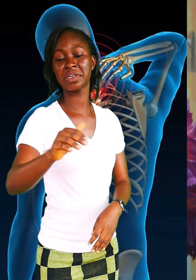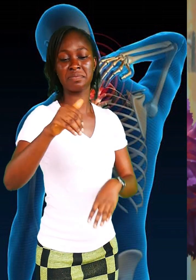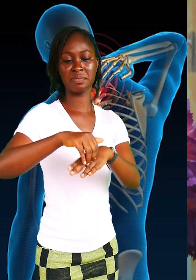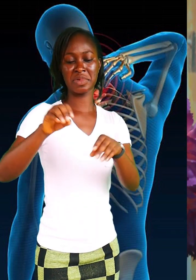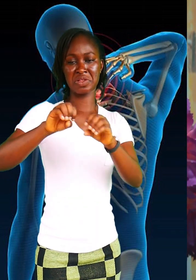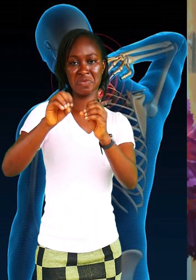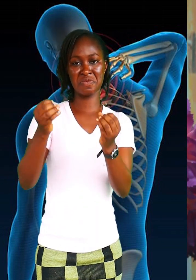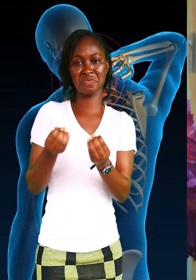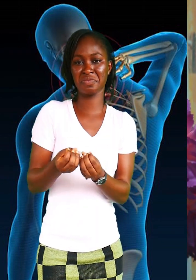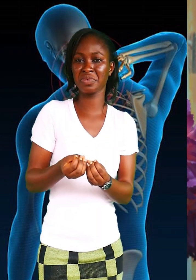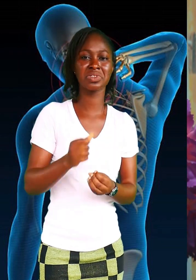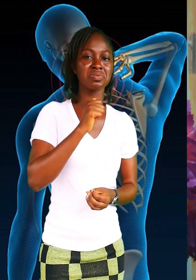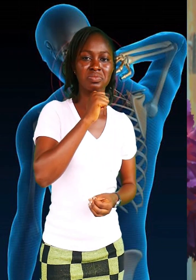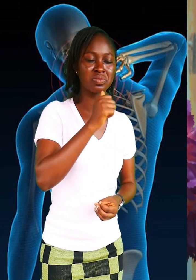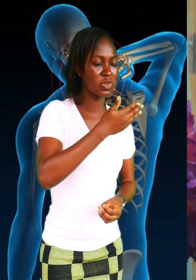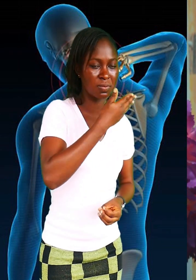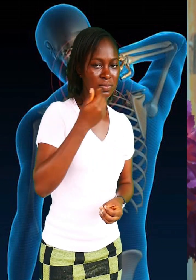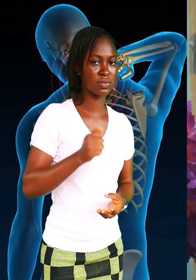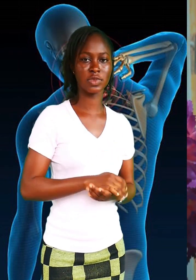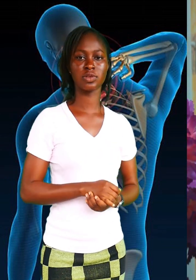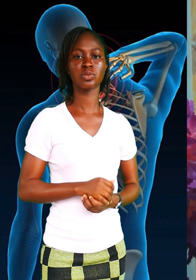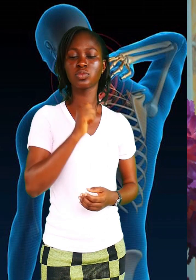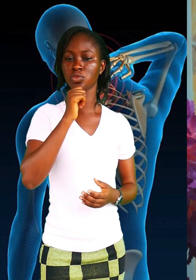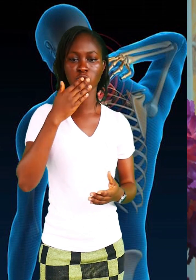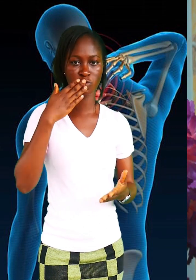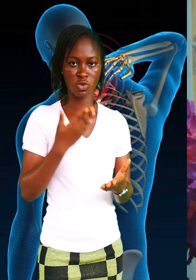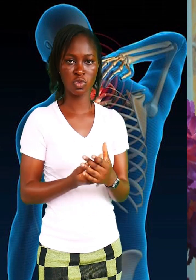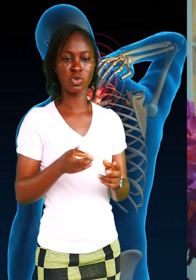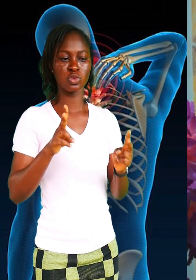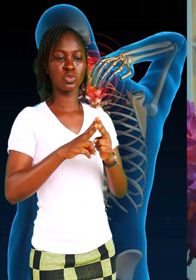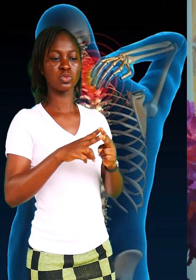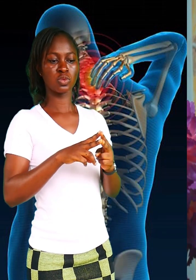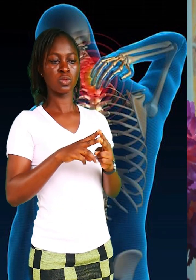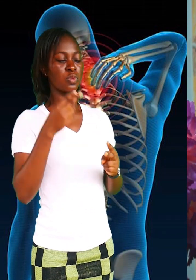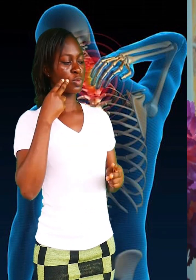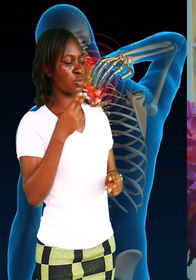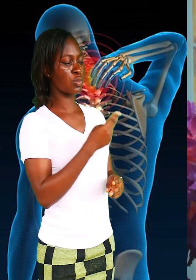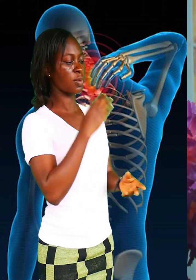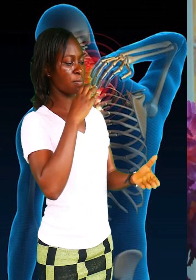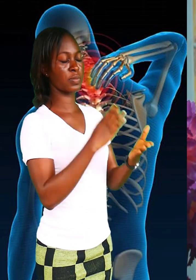emwa enti hwe mfonyi ni we na metwa mo sima